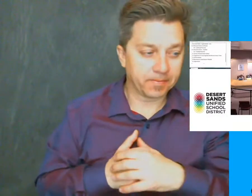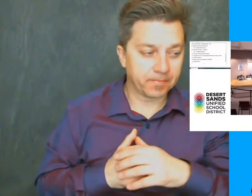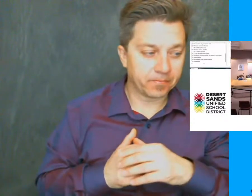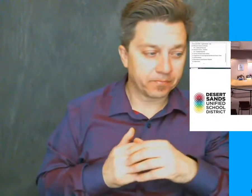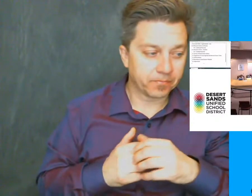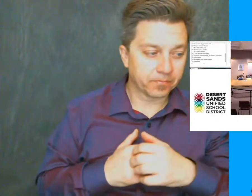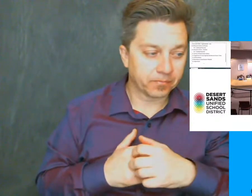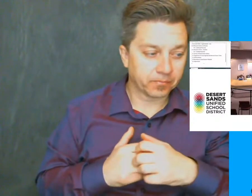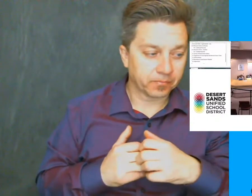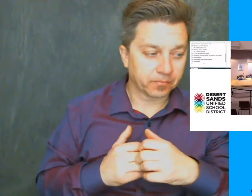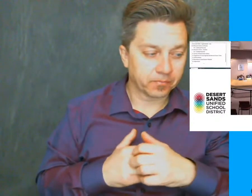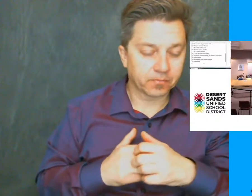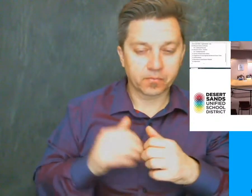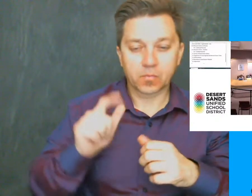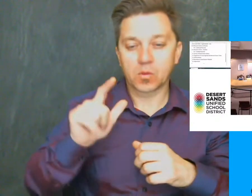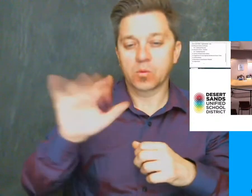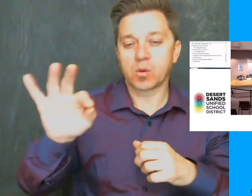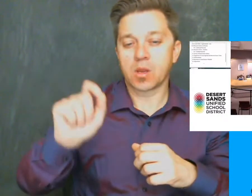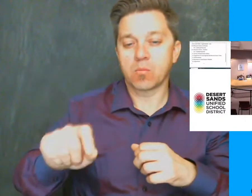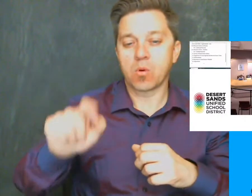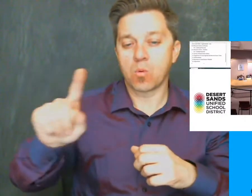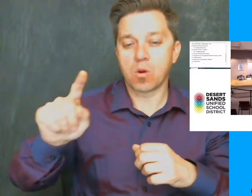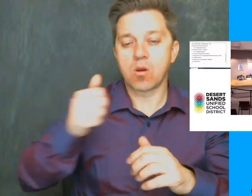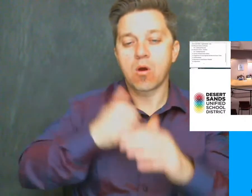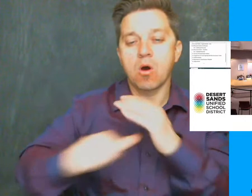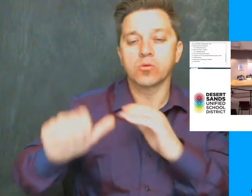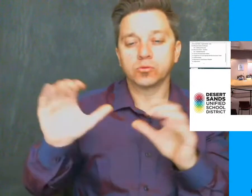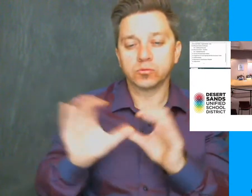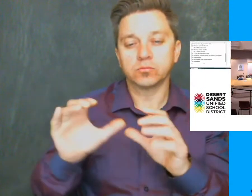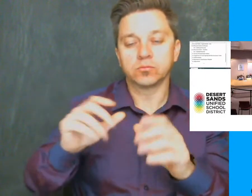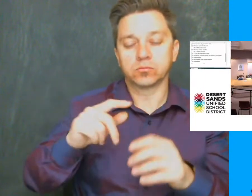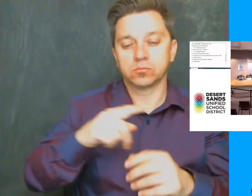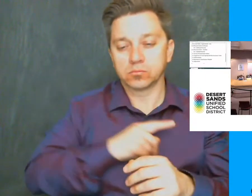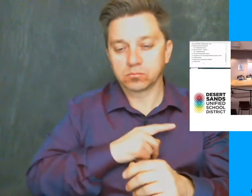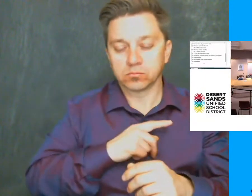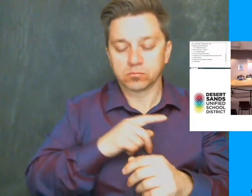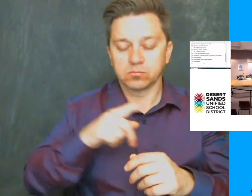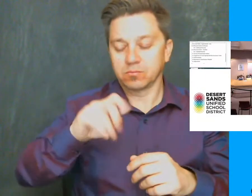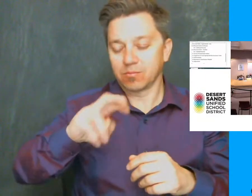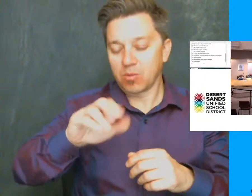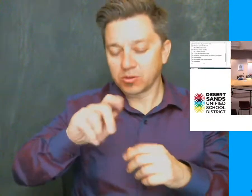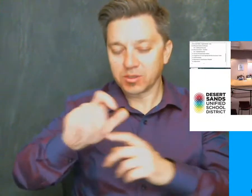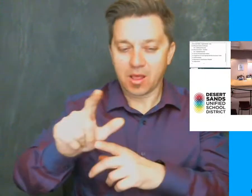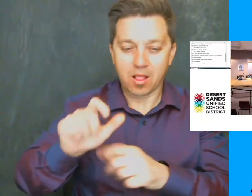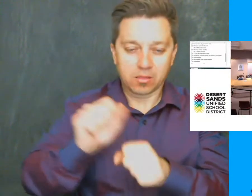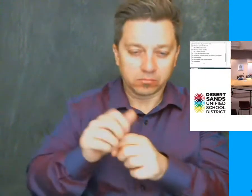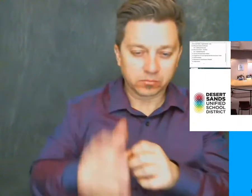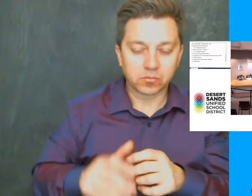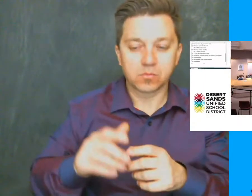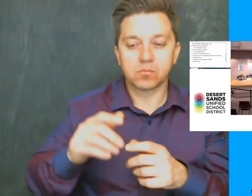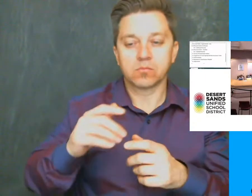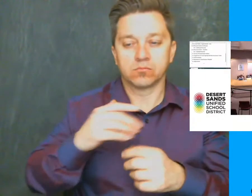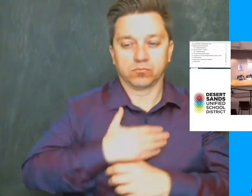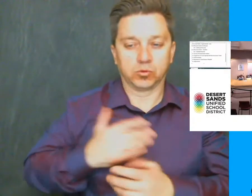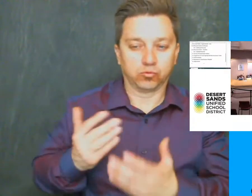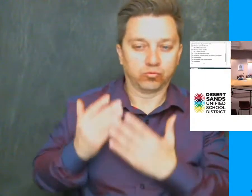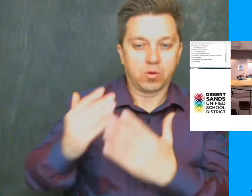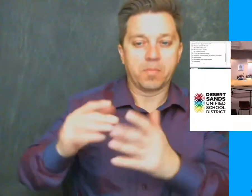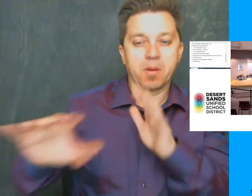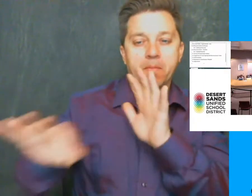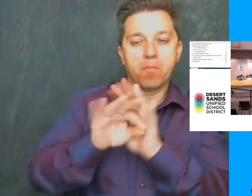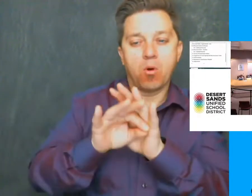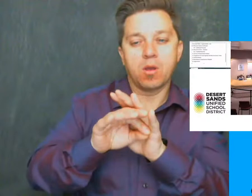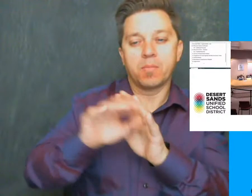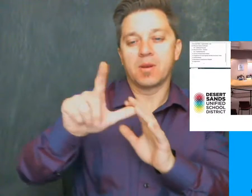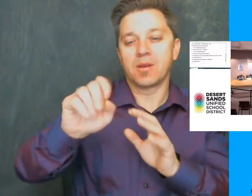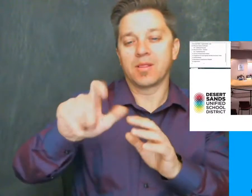And that is 29.1 under certificated personnel, agenda item number 14 on page 2. We are pleased to recommend the appointment of Leslie